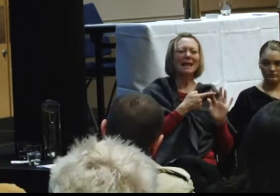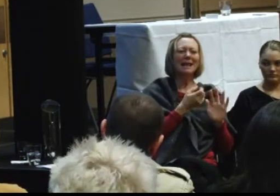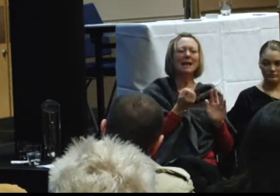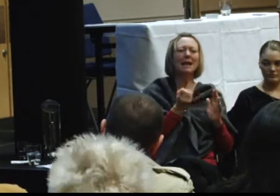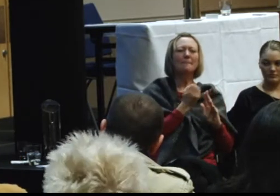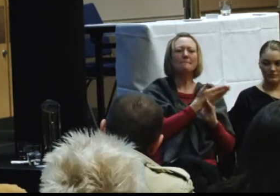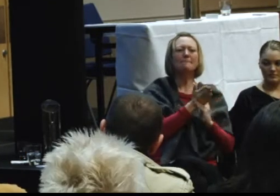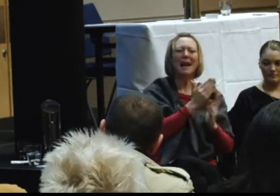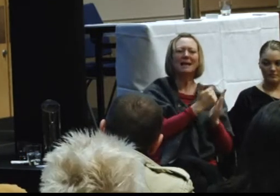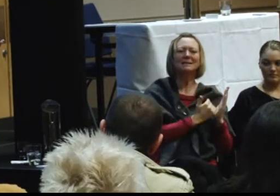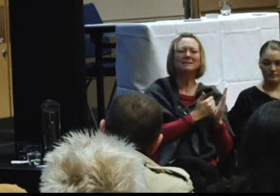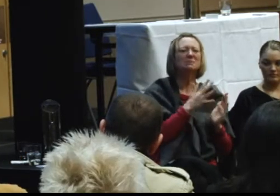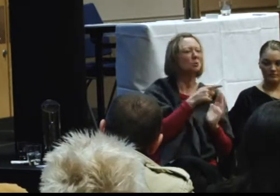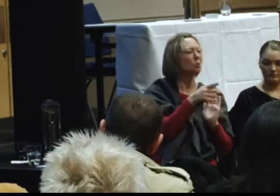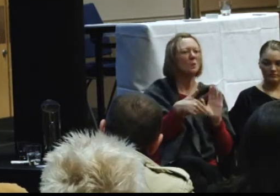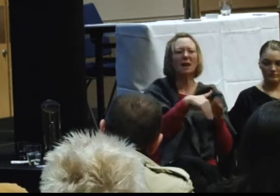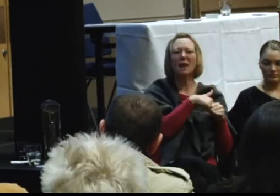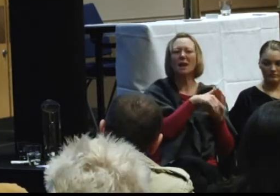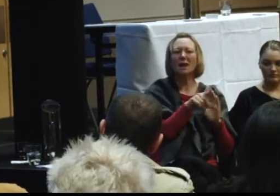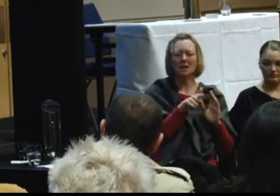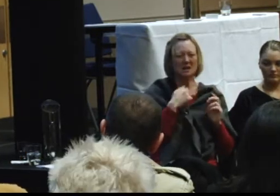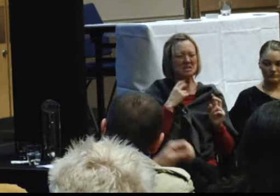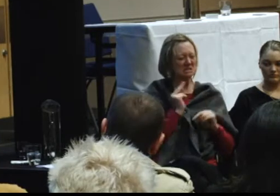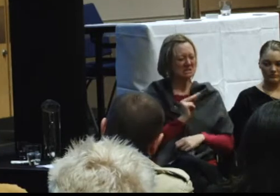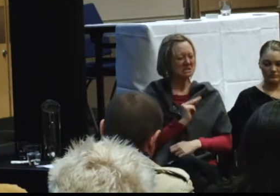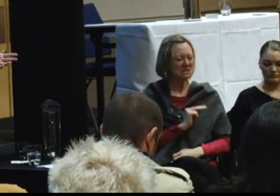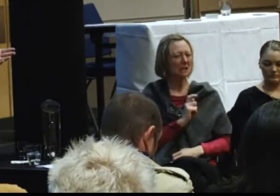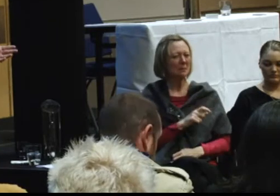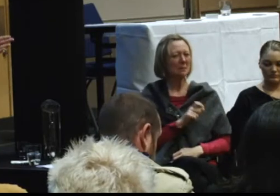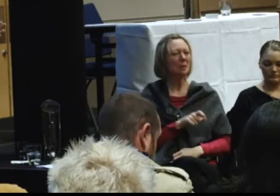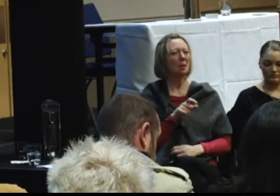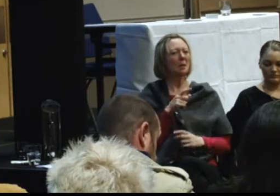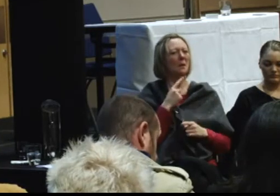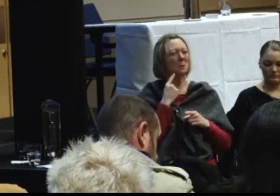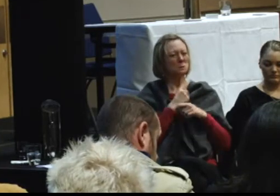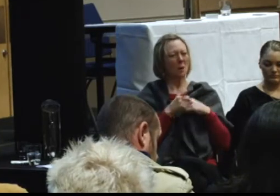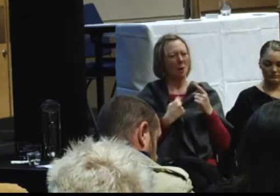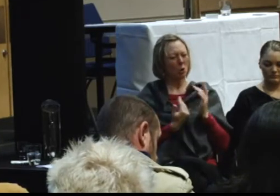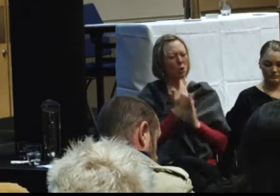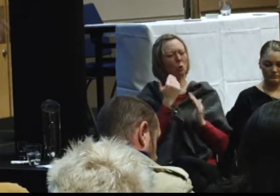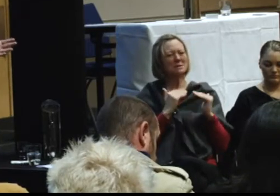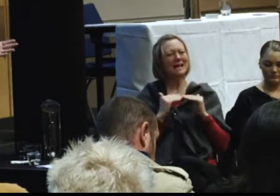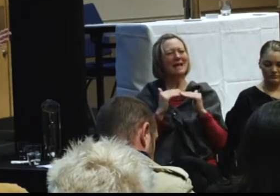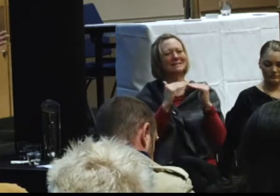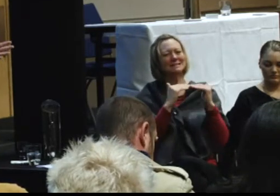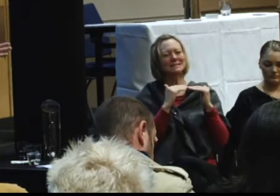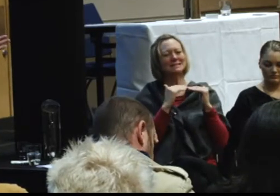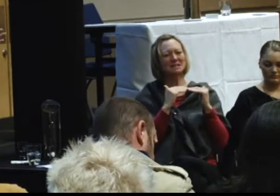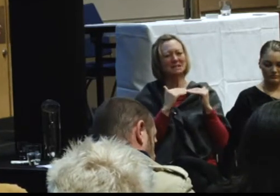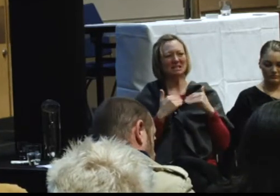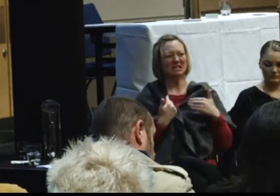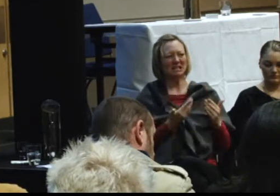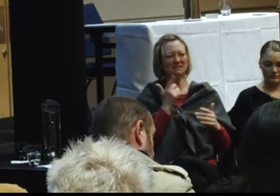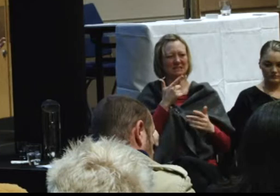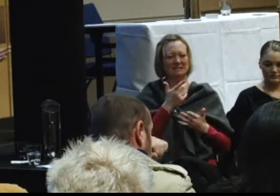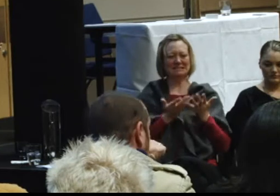and I've seen a lot of people talking about how the new standards are putting teachers in a very difficult